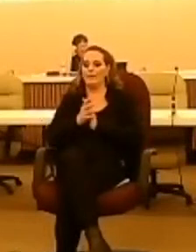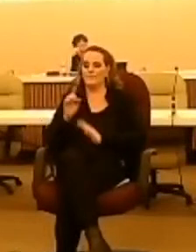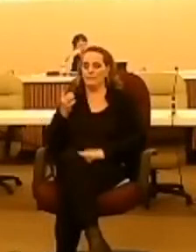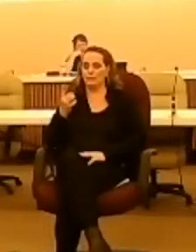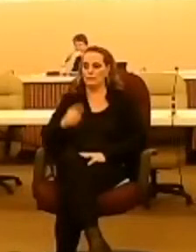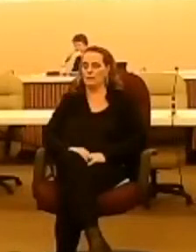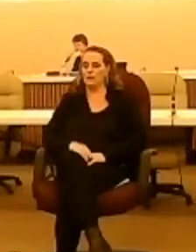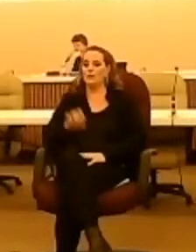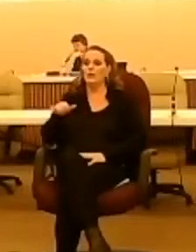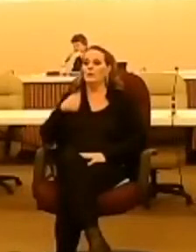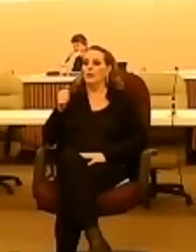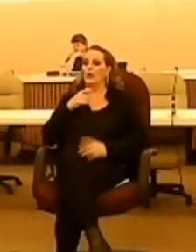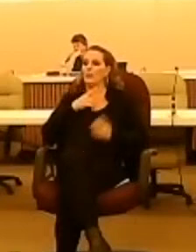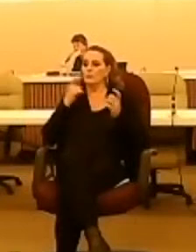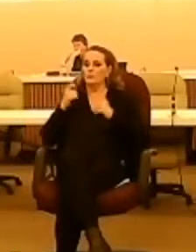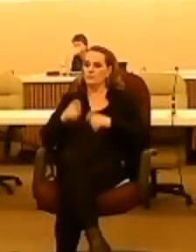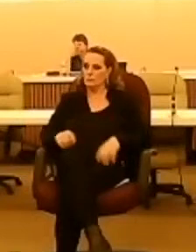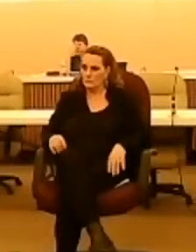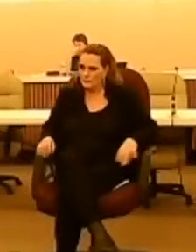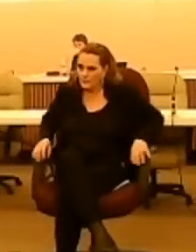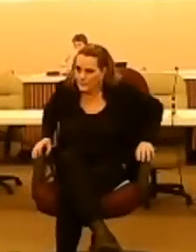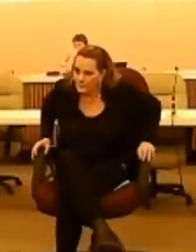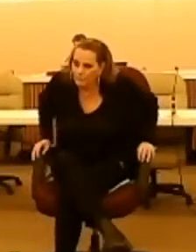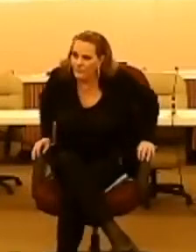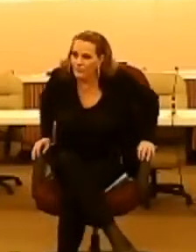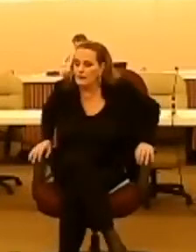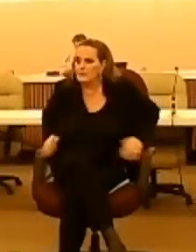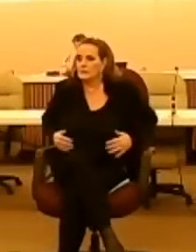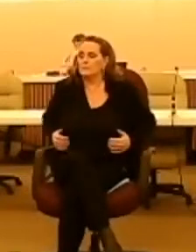Any other questions? Craig?